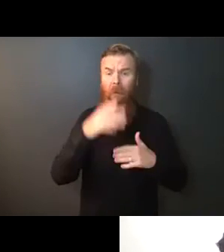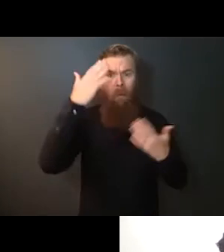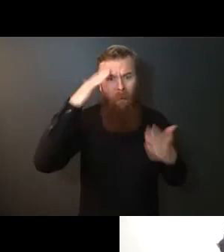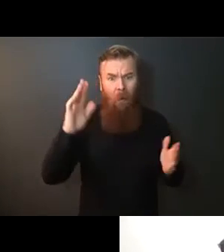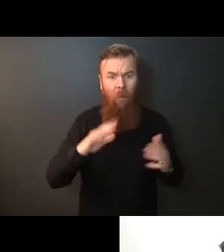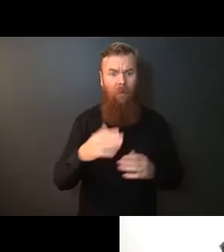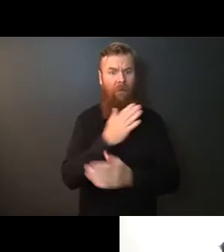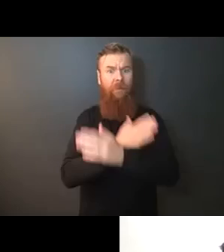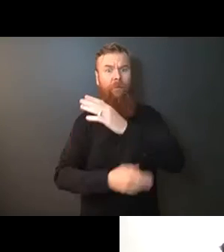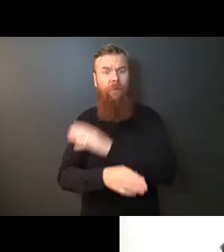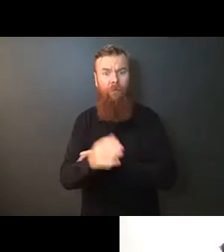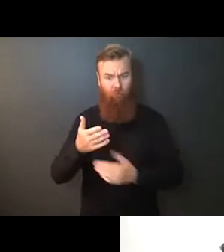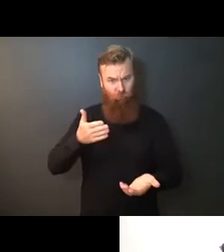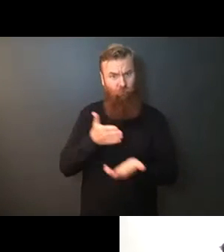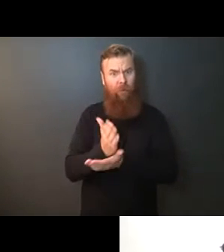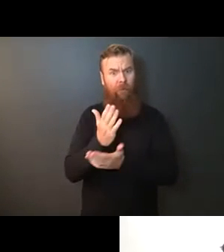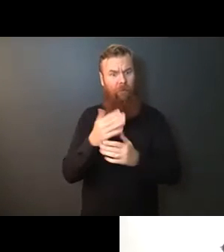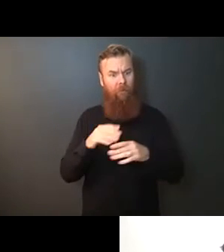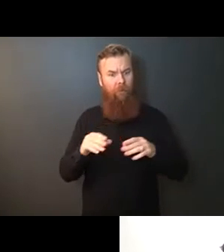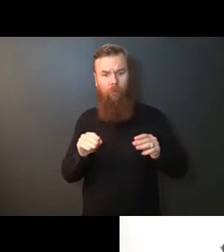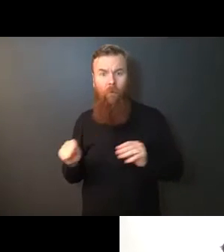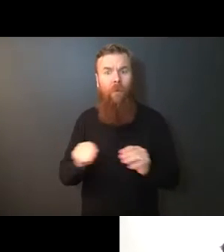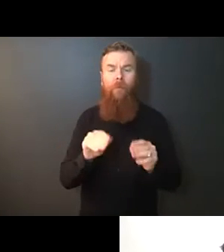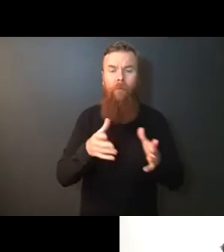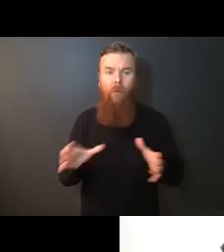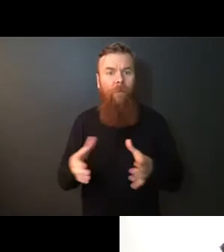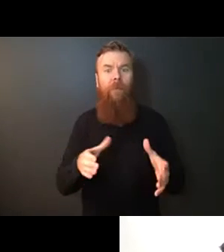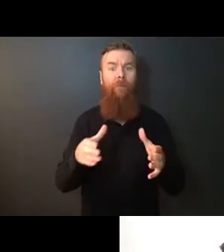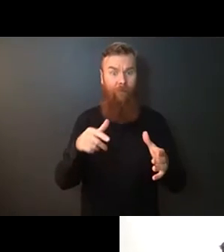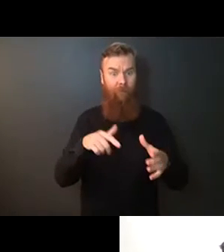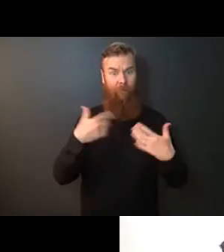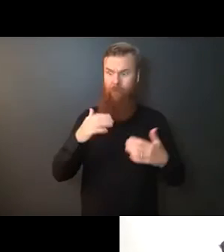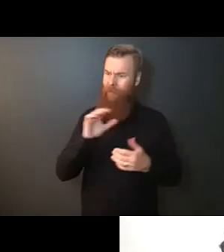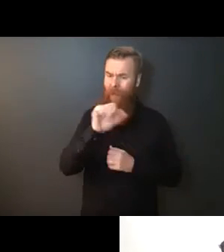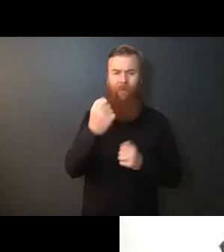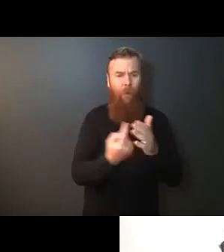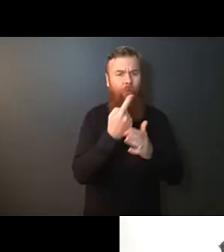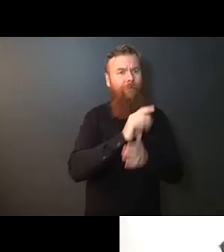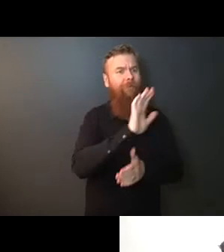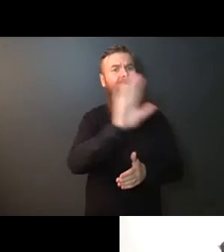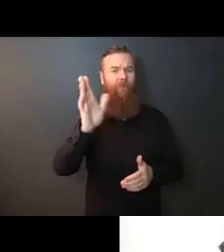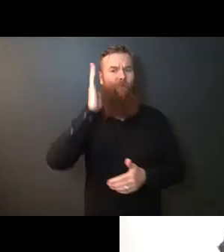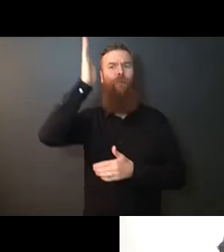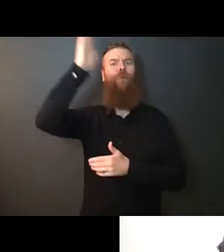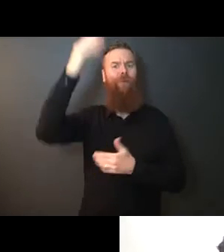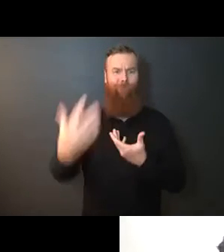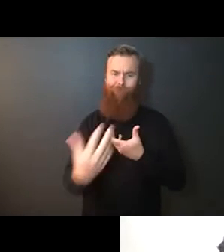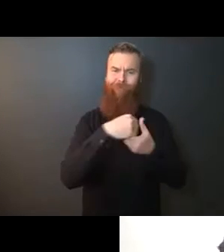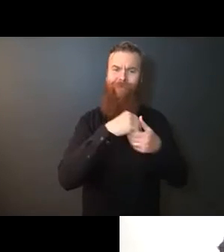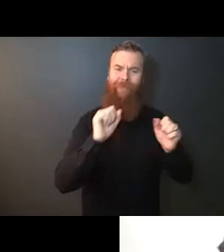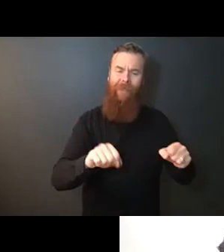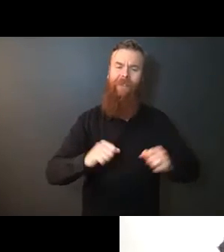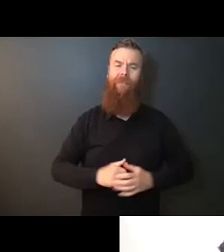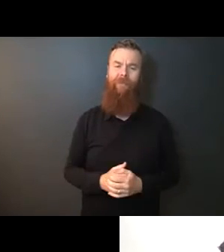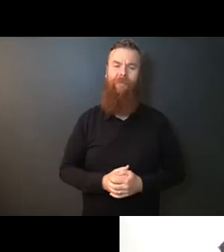be involved there. So thank you. It was very, very inspiring. Do we have Jose connected now?